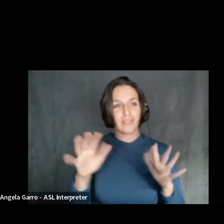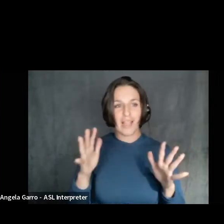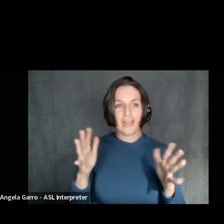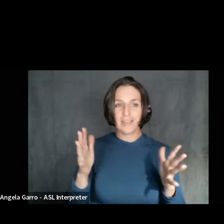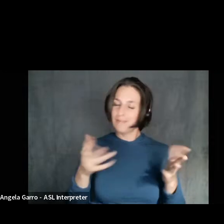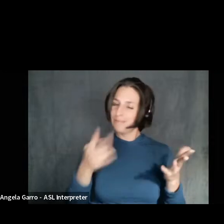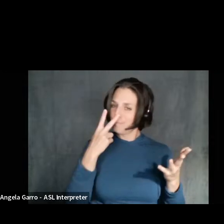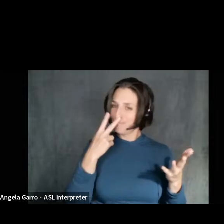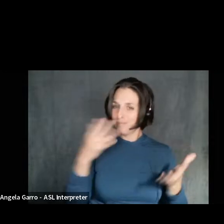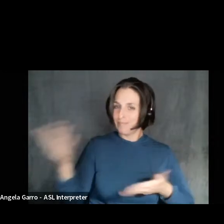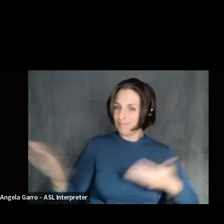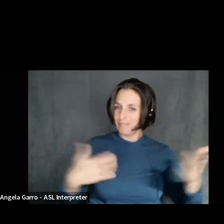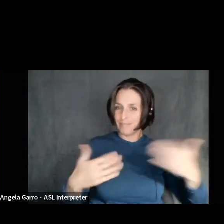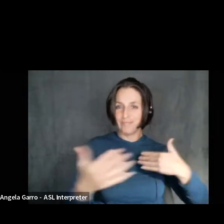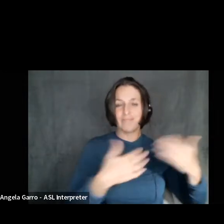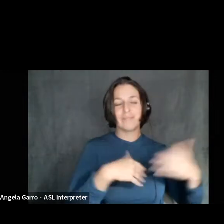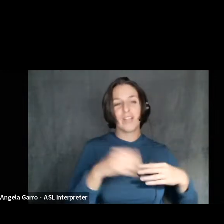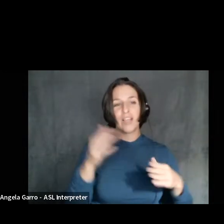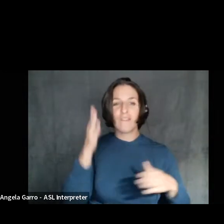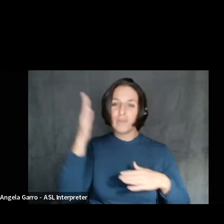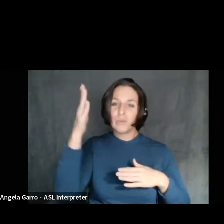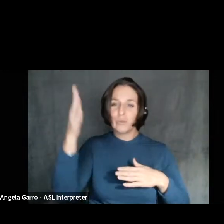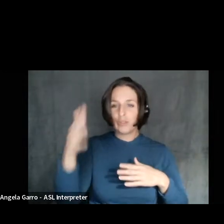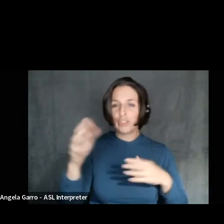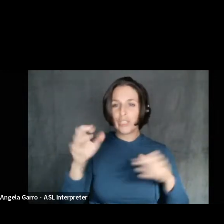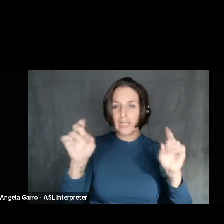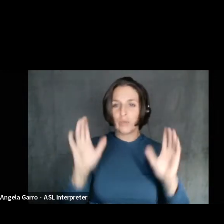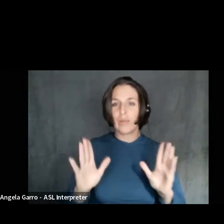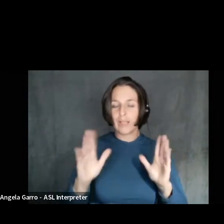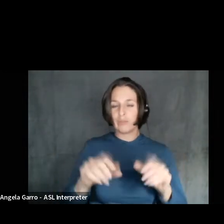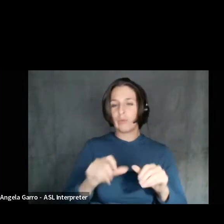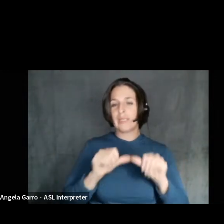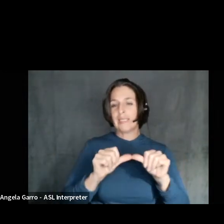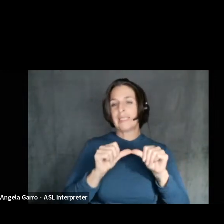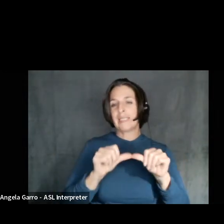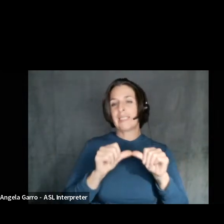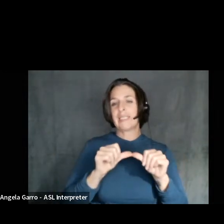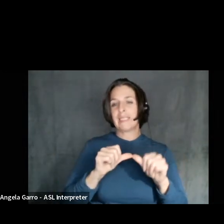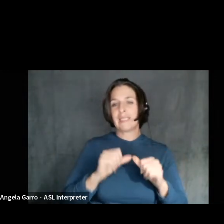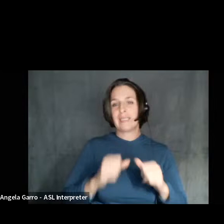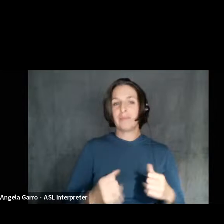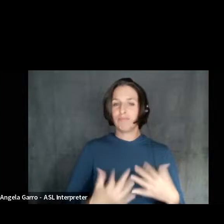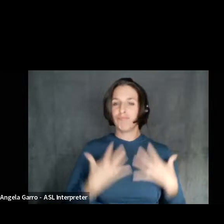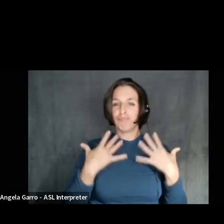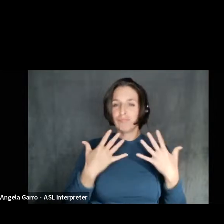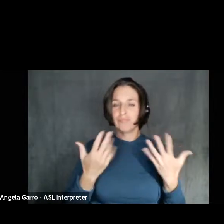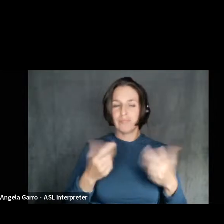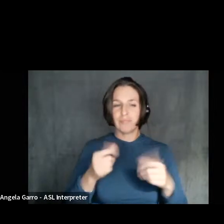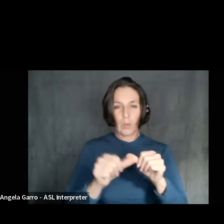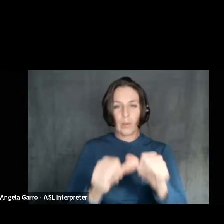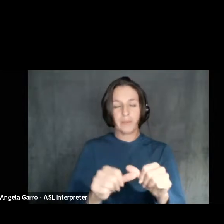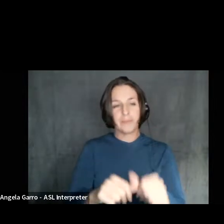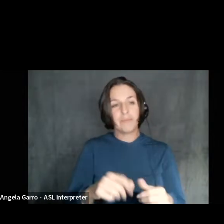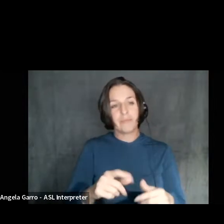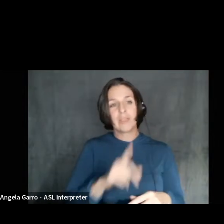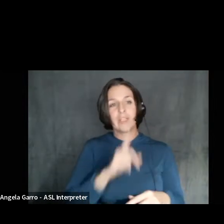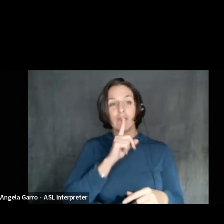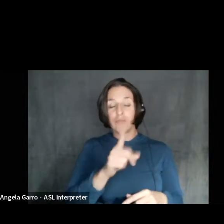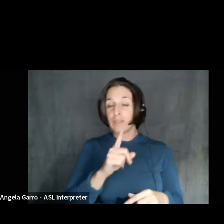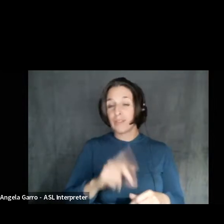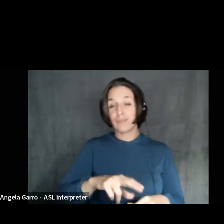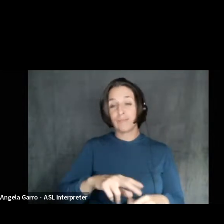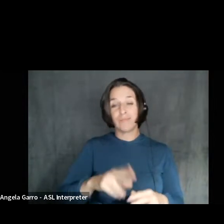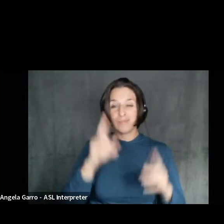sheltering in future educators to kind of keep on the inspiration going. But yeah, it's an honor, a privilege. Thank you guys